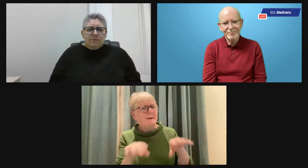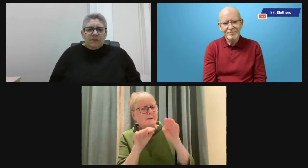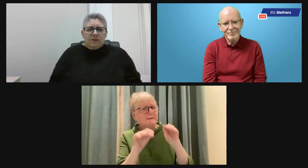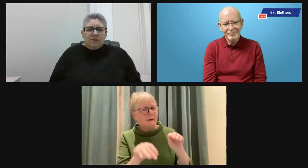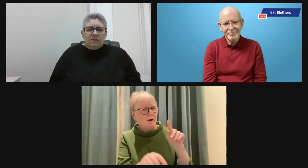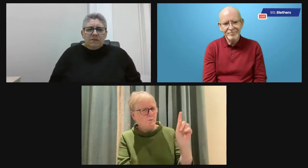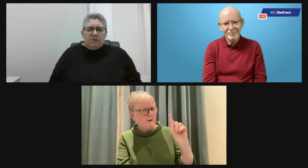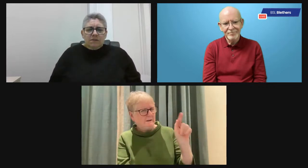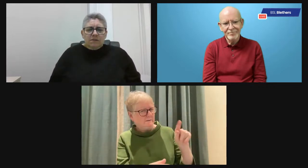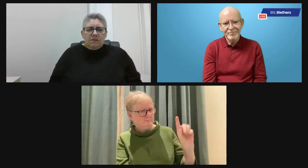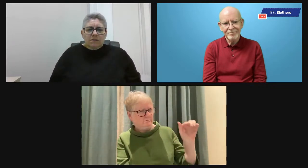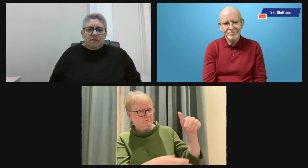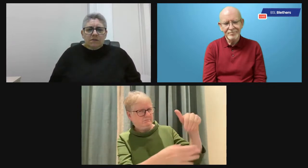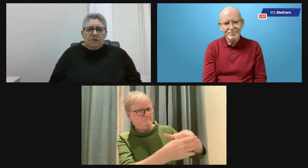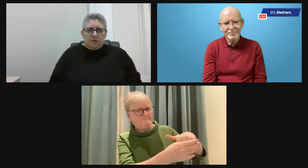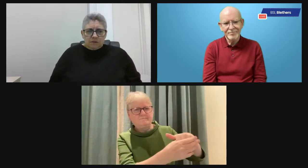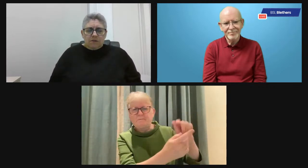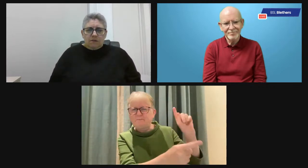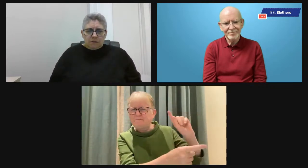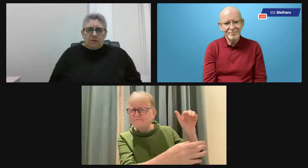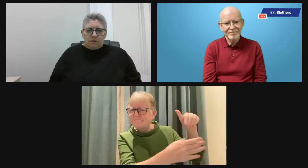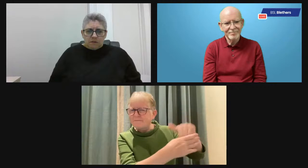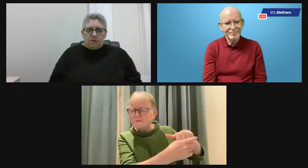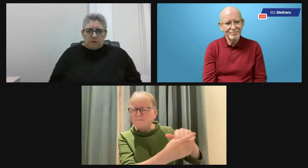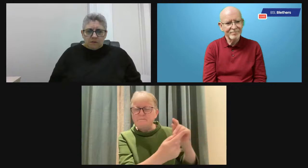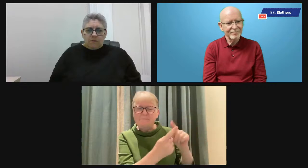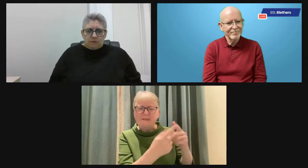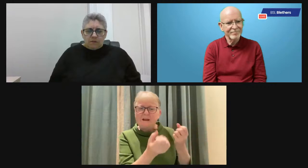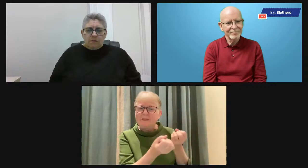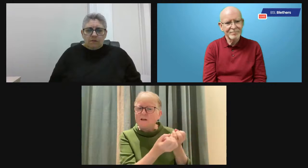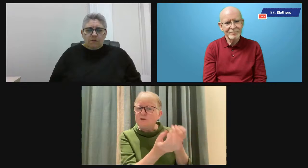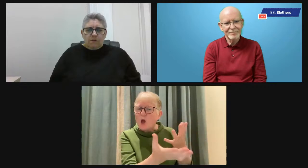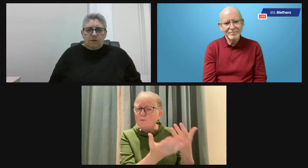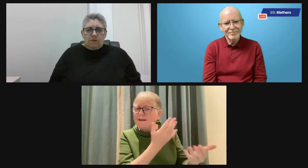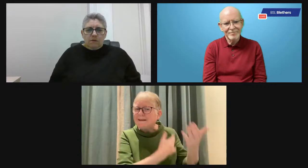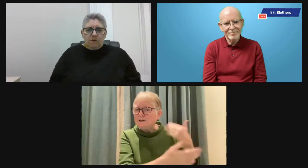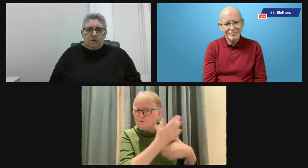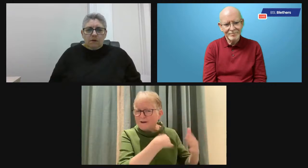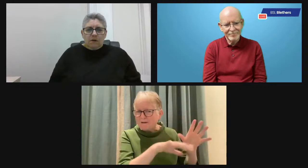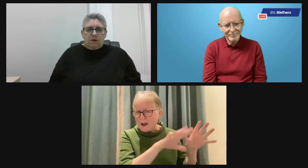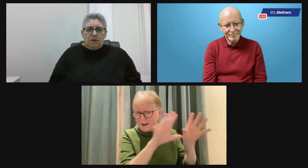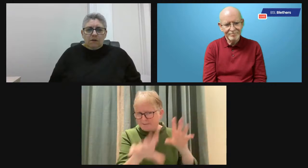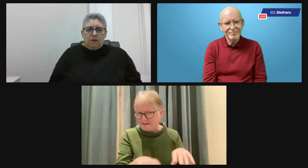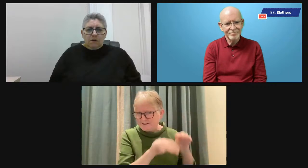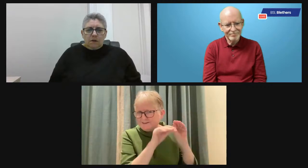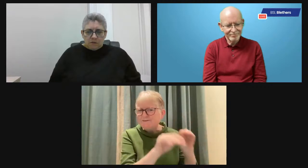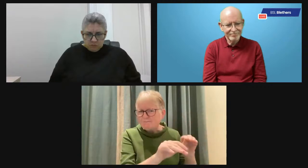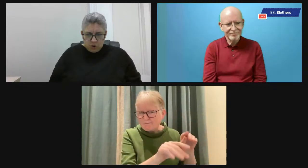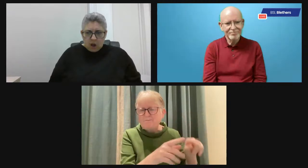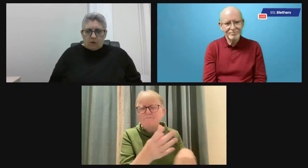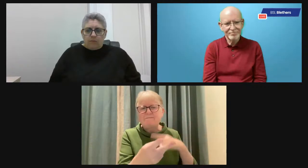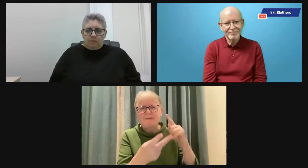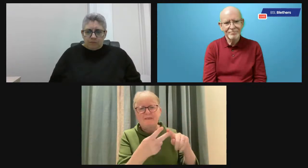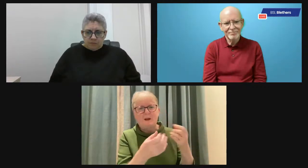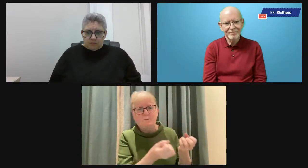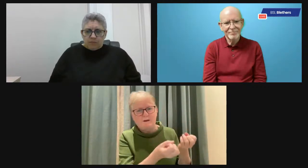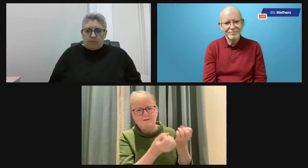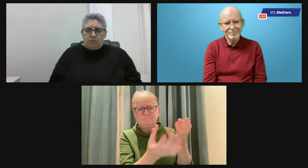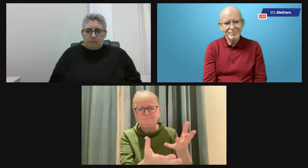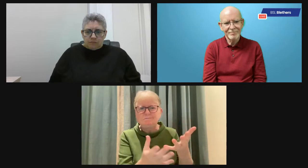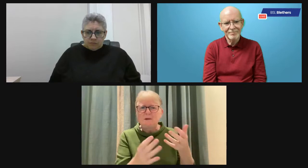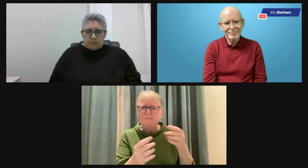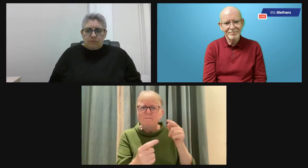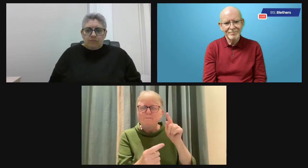to people if they join your organisation? Yes, ABSLT offers a number of things. So there's the history